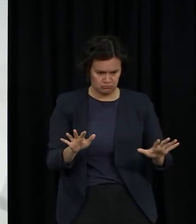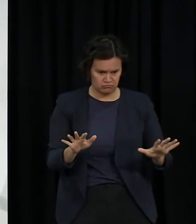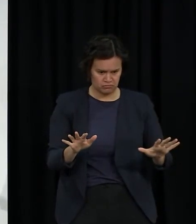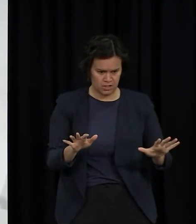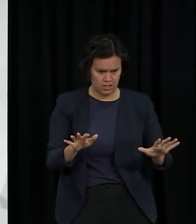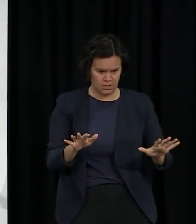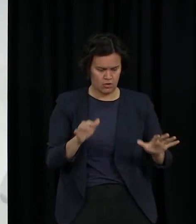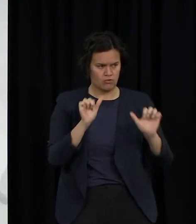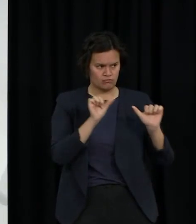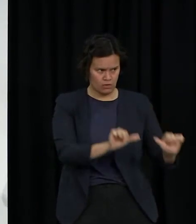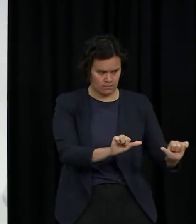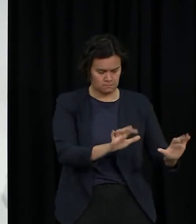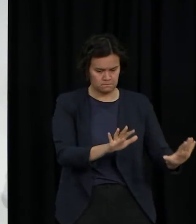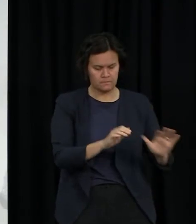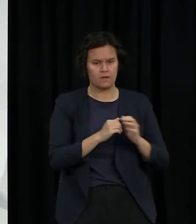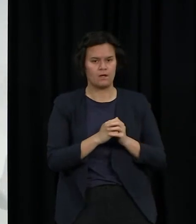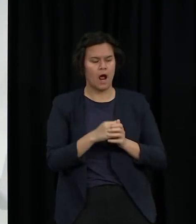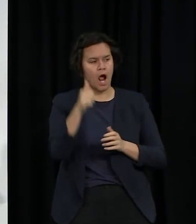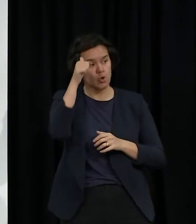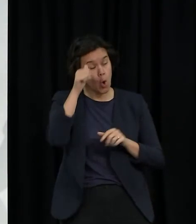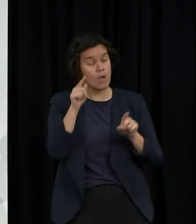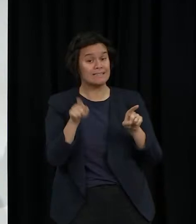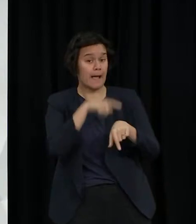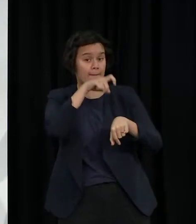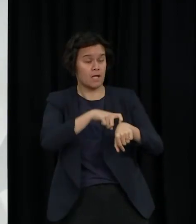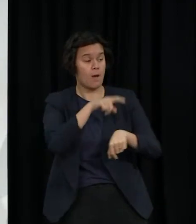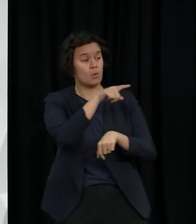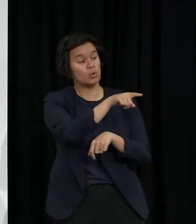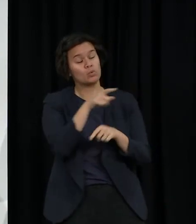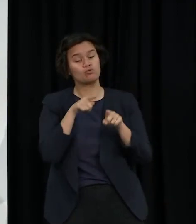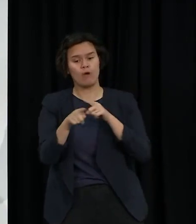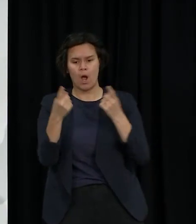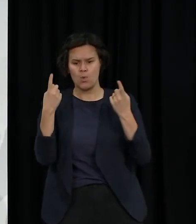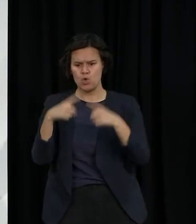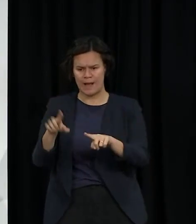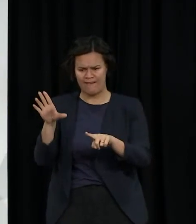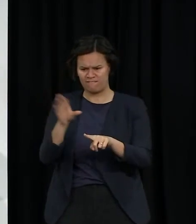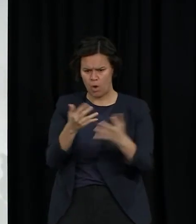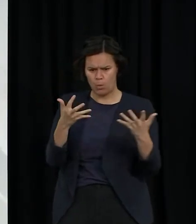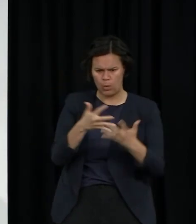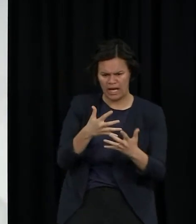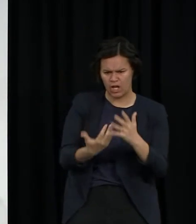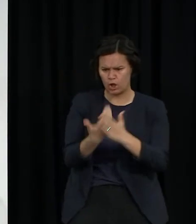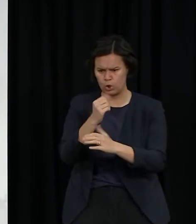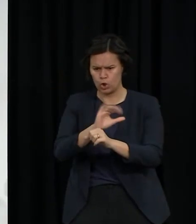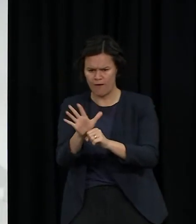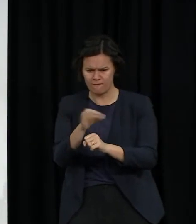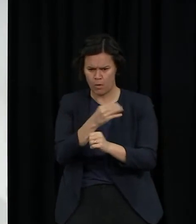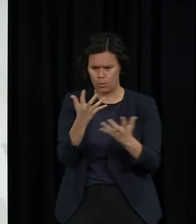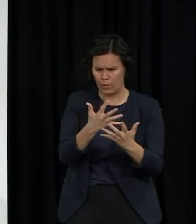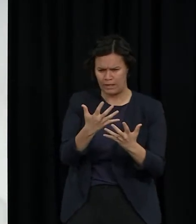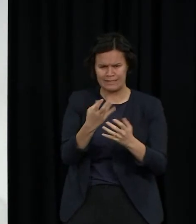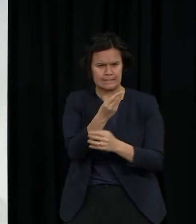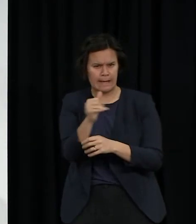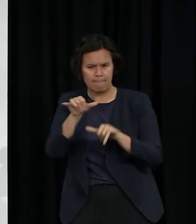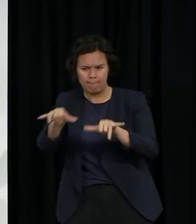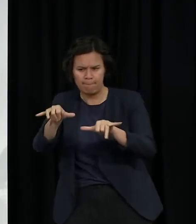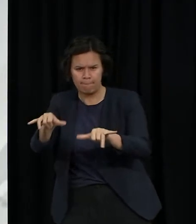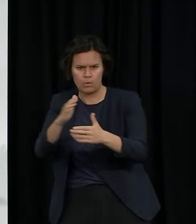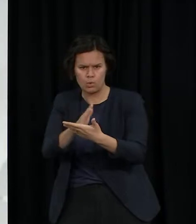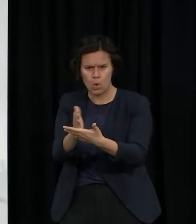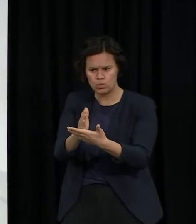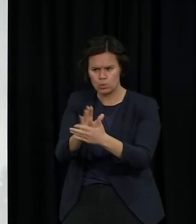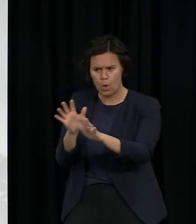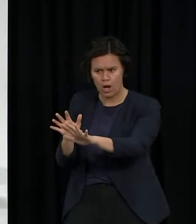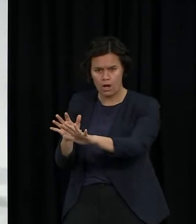out the last bits of the outbreak, but those numbers are still kind of stubbornly high, and if there are no cases that are arising from that